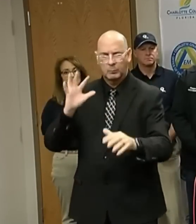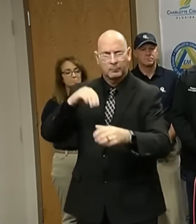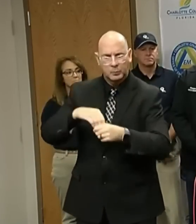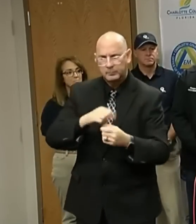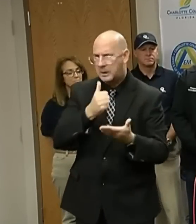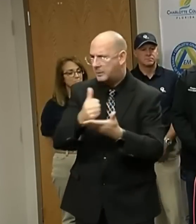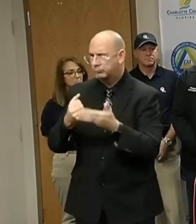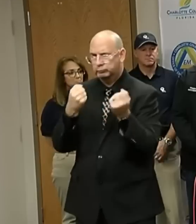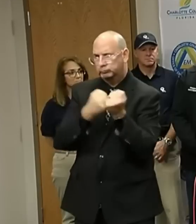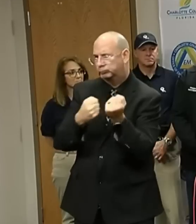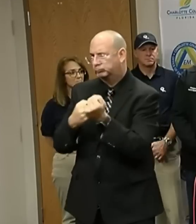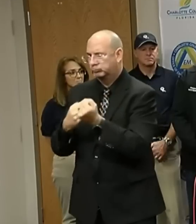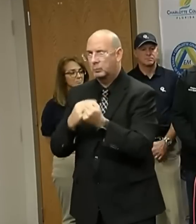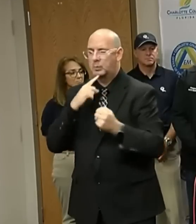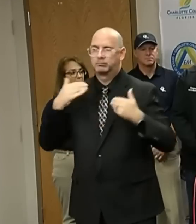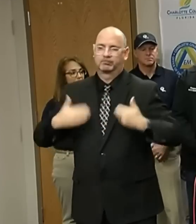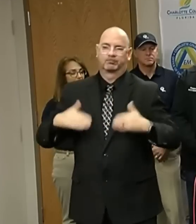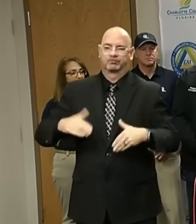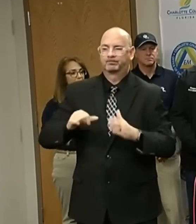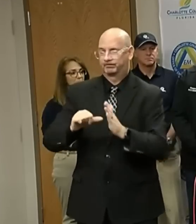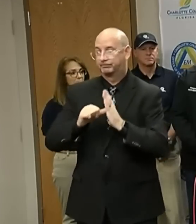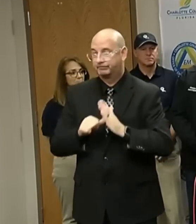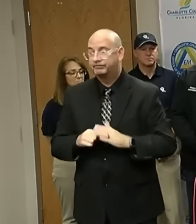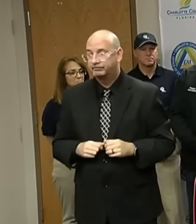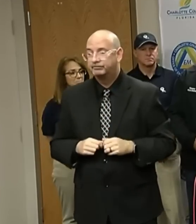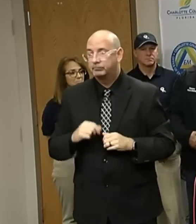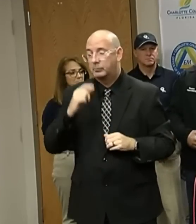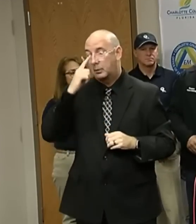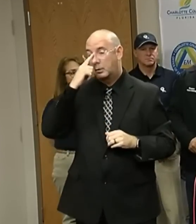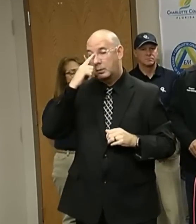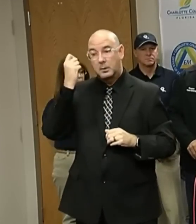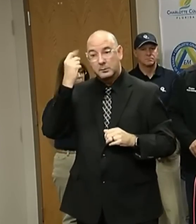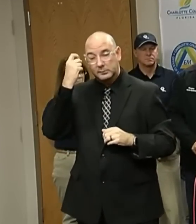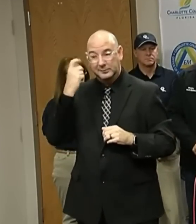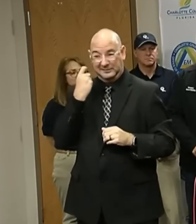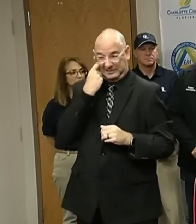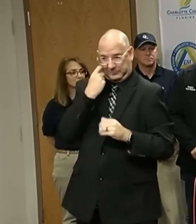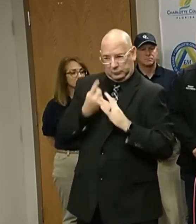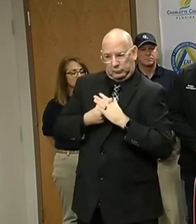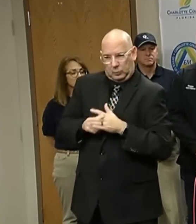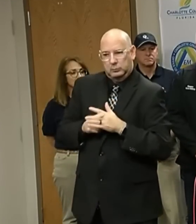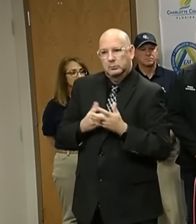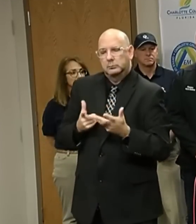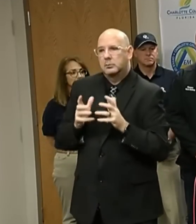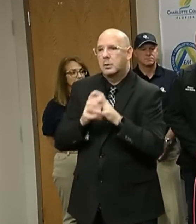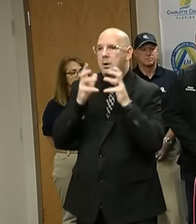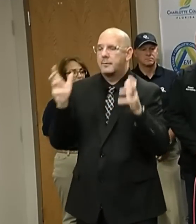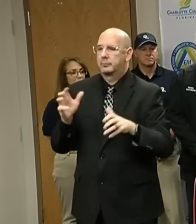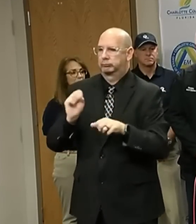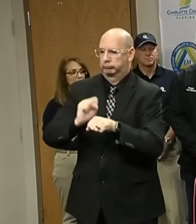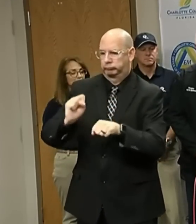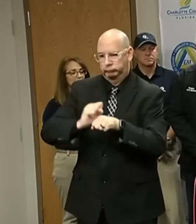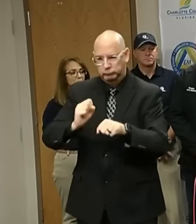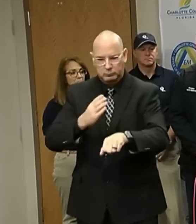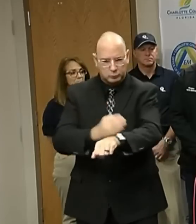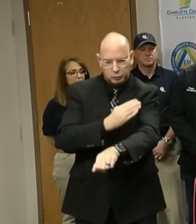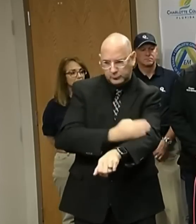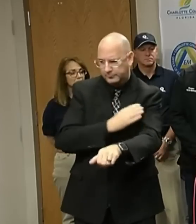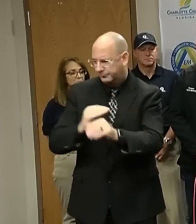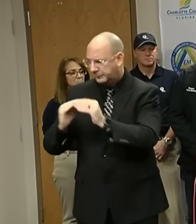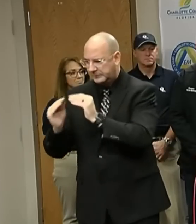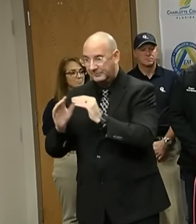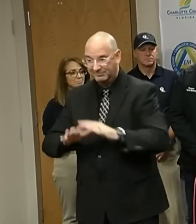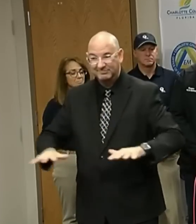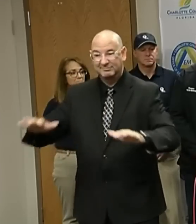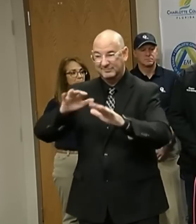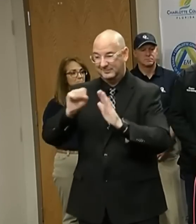we understand this is just the beginning. There's a lot more that's going to need to be done, and the state of Florida is going to be good partners with the folks here